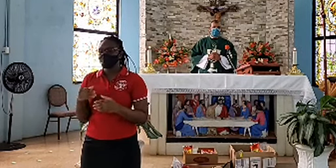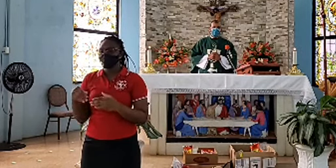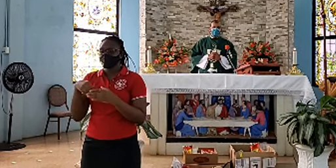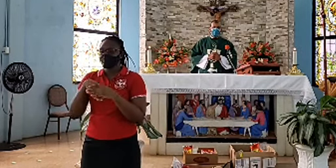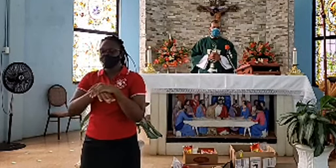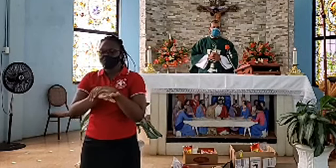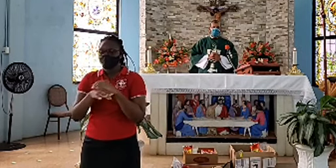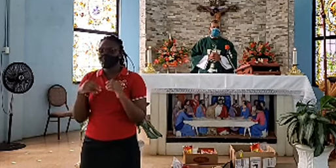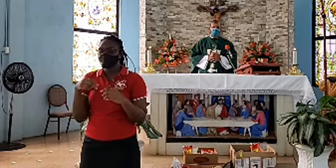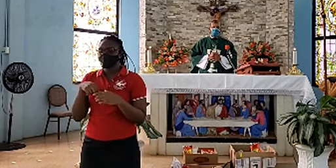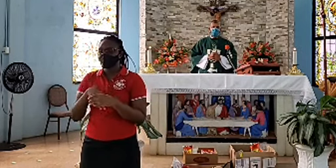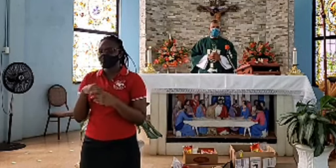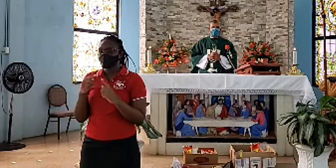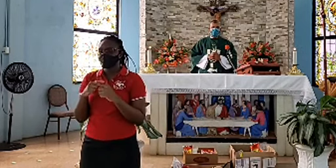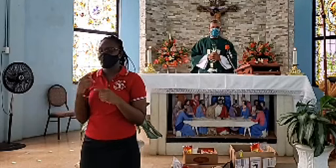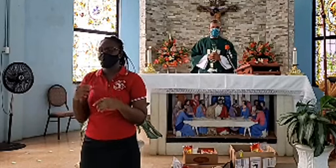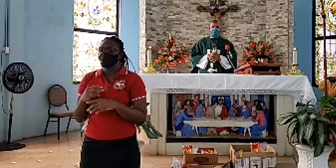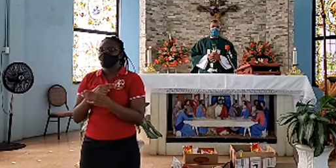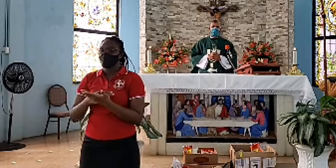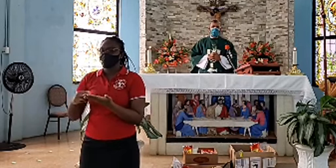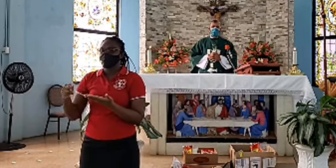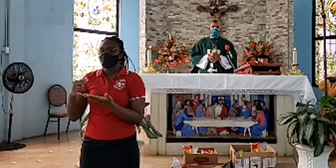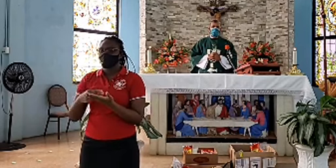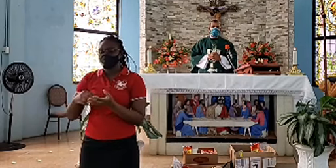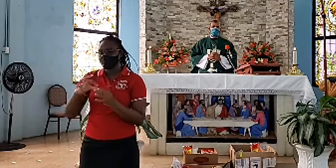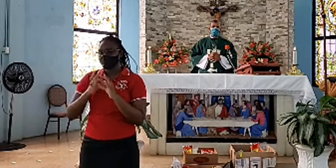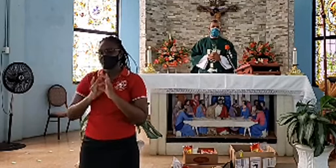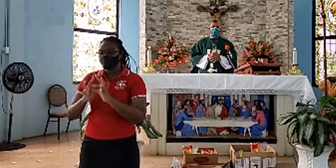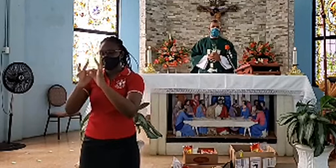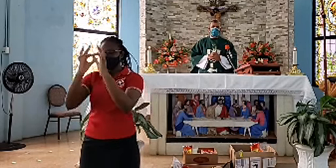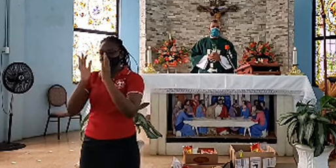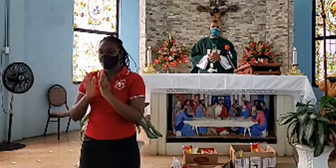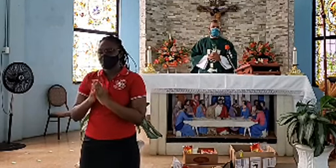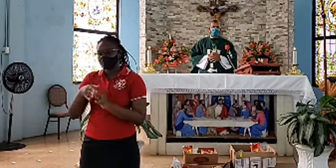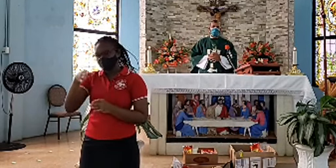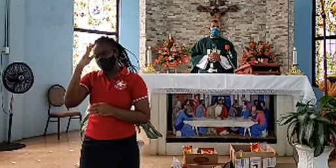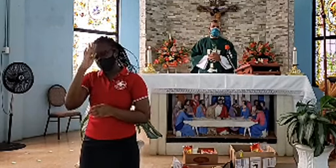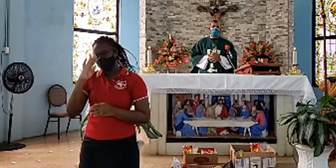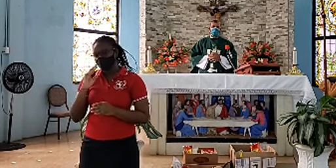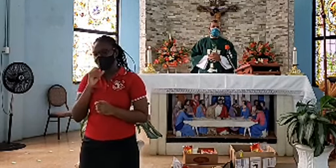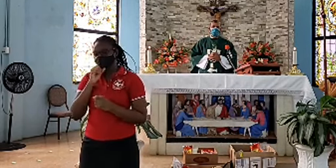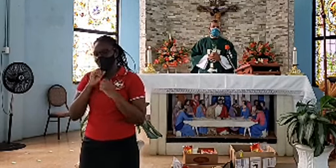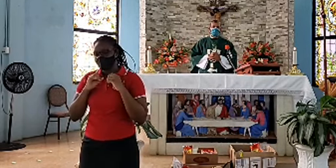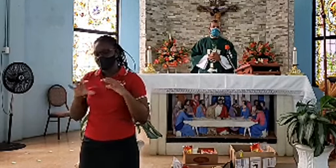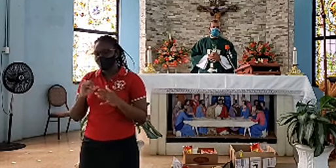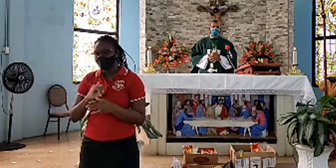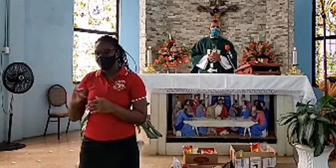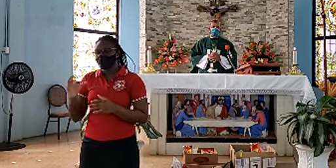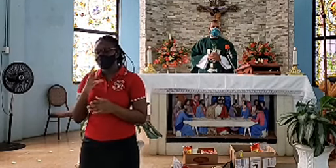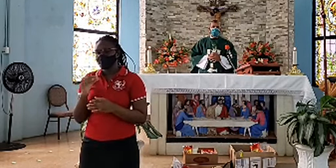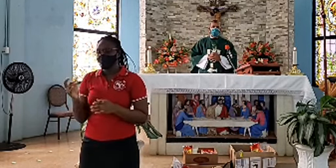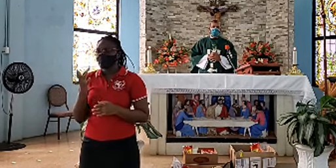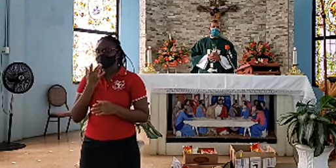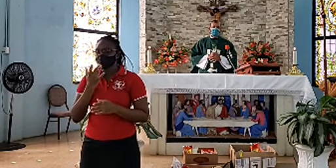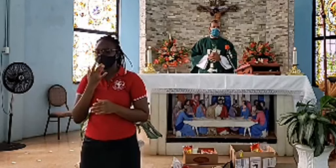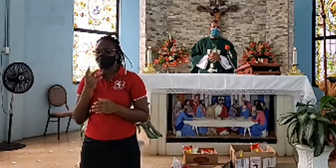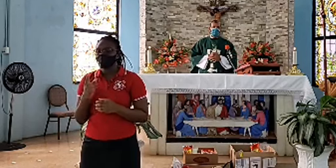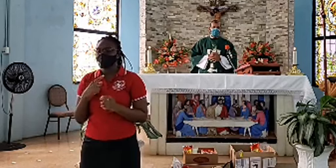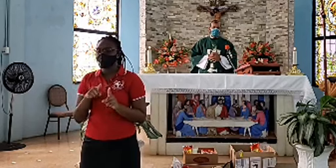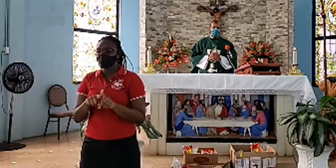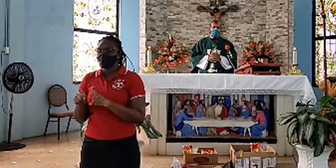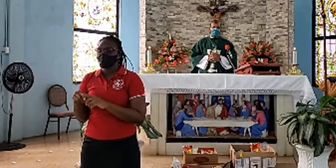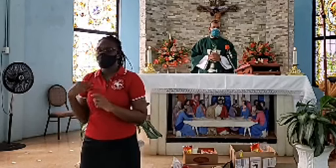into this Holy Mass, asking God's blessing and favors as we